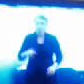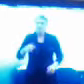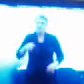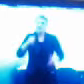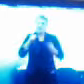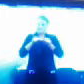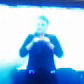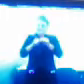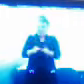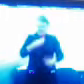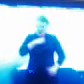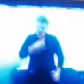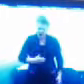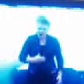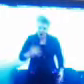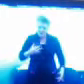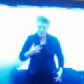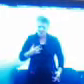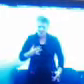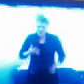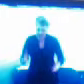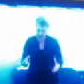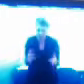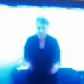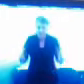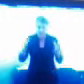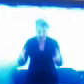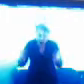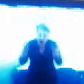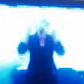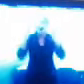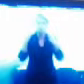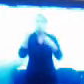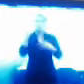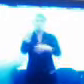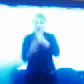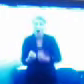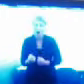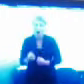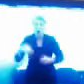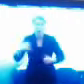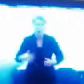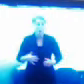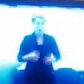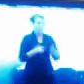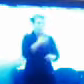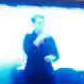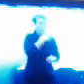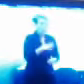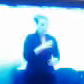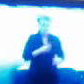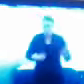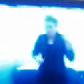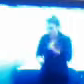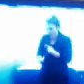it was all gone, but the cat was still hungry, so it ate the bowl.